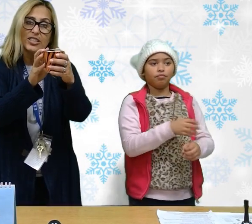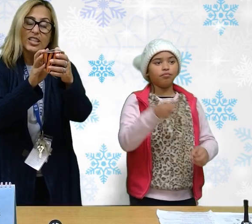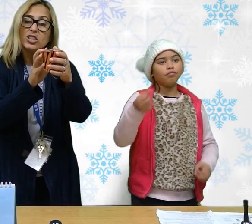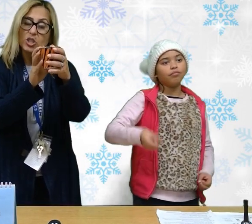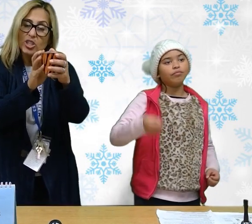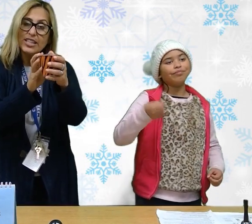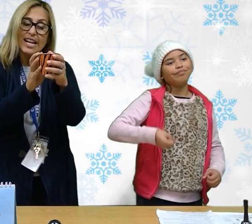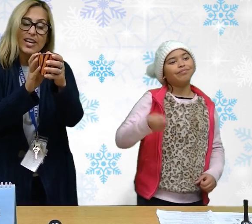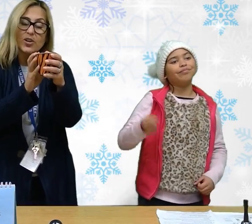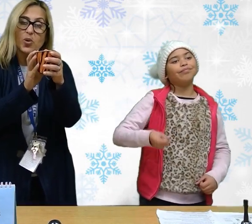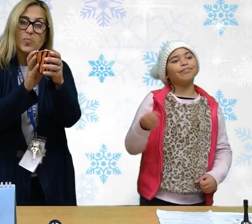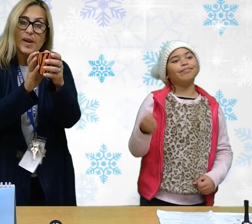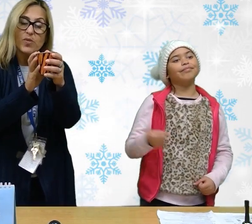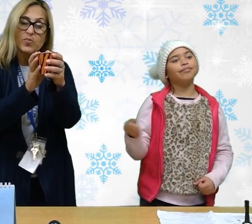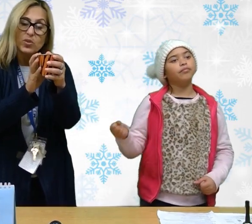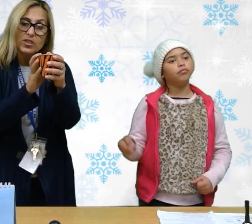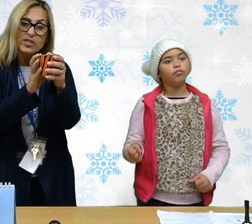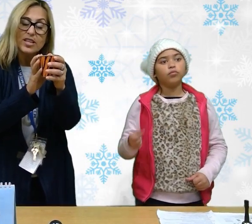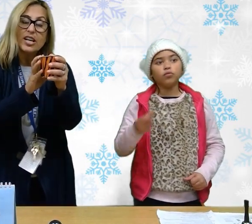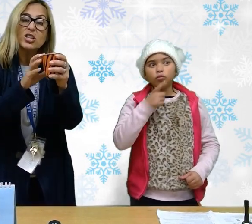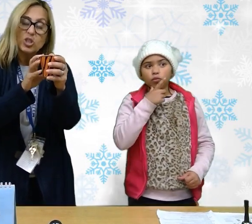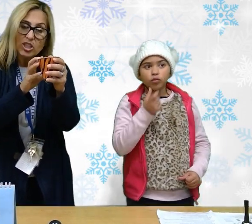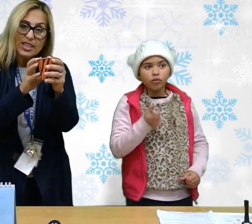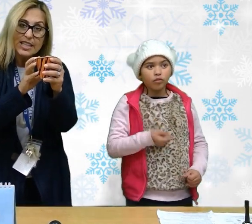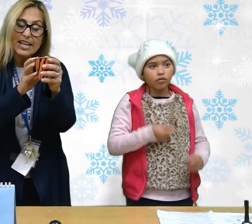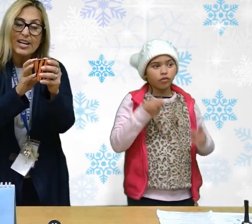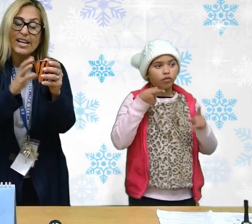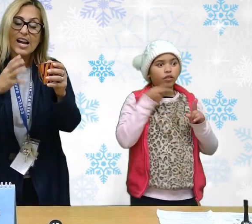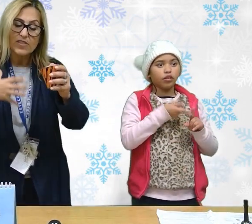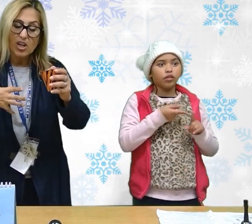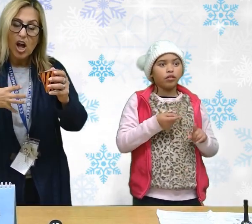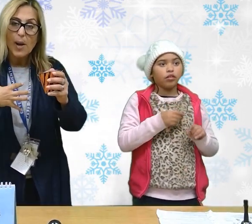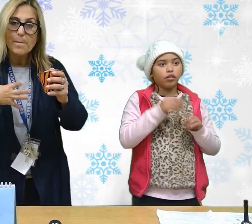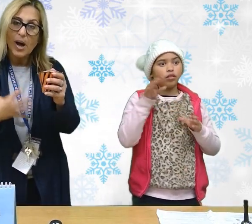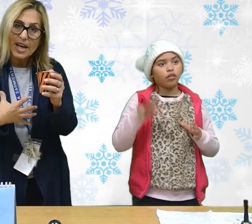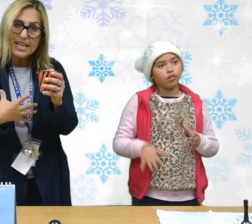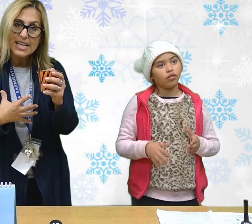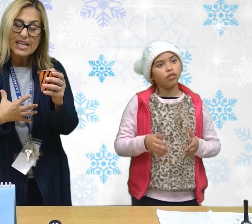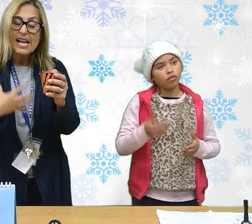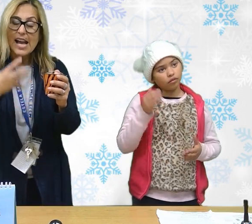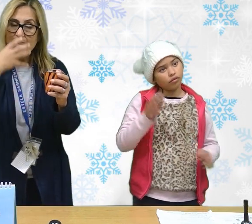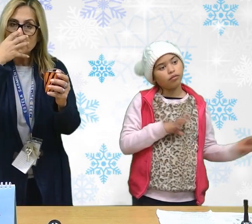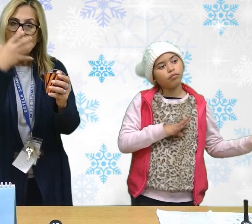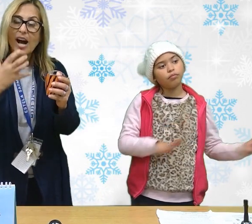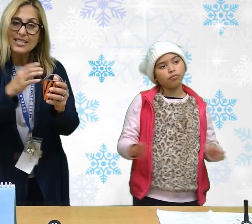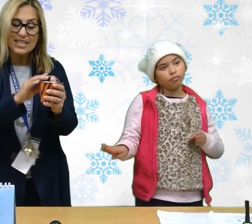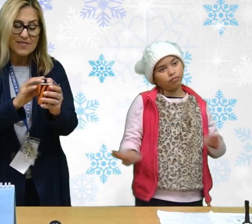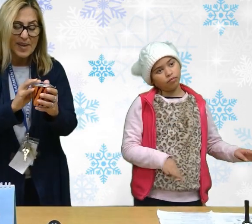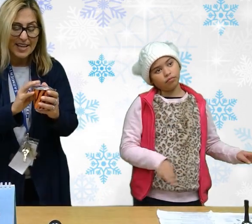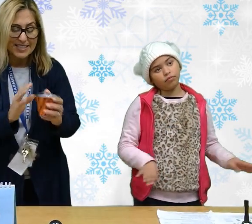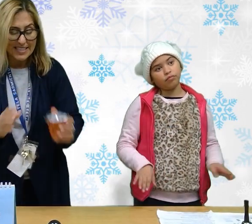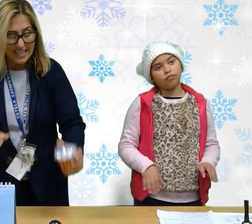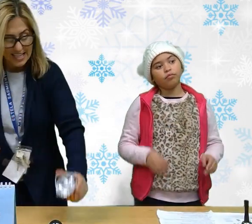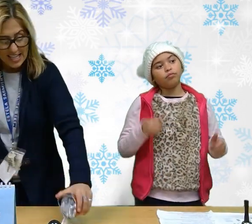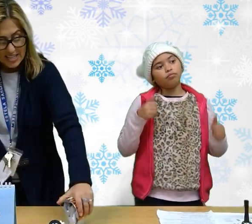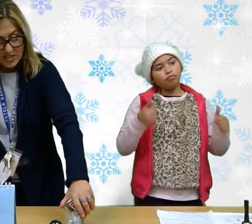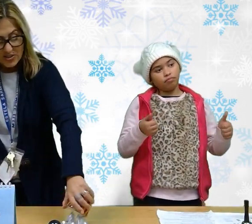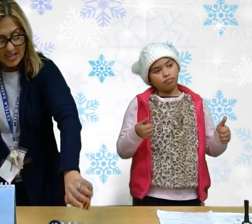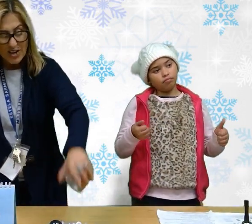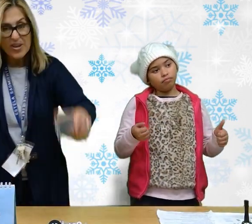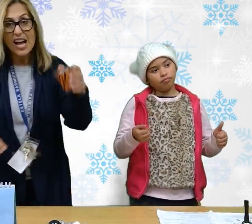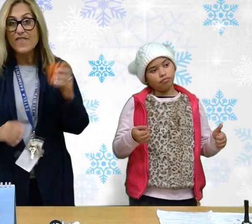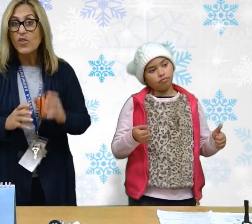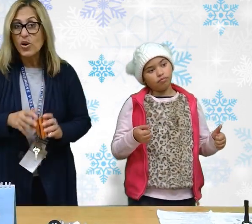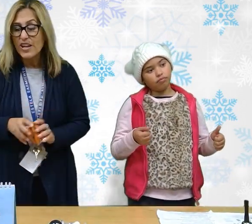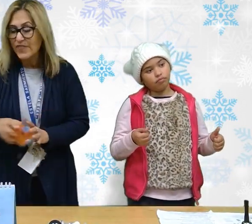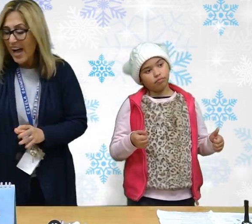scholar, learning how to obey rules, learning how to have a calm body, and a positive mindset. So now